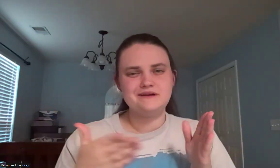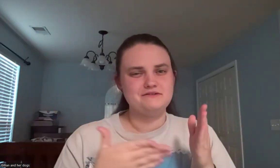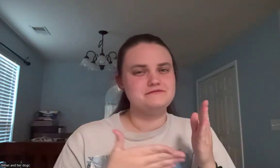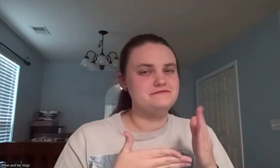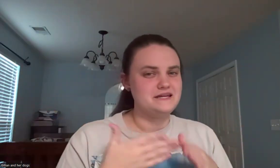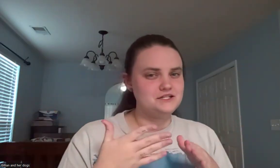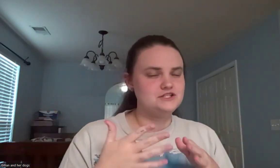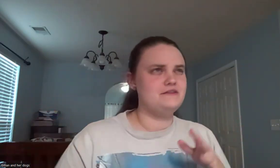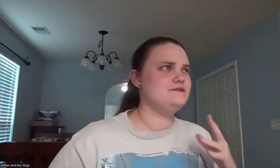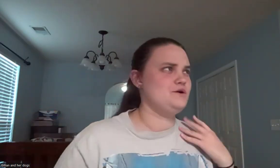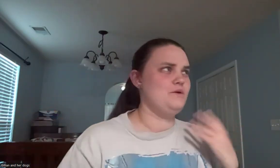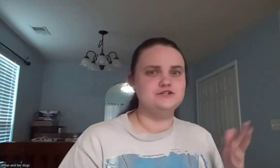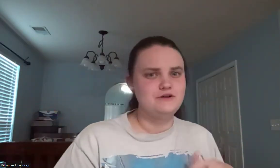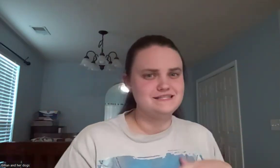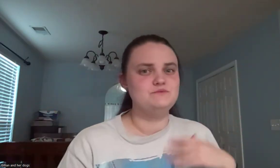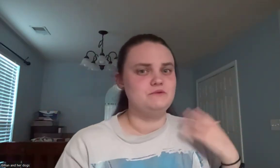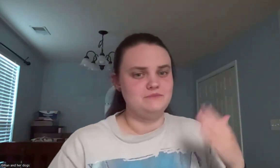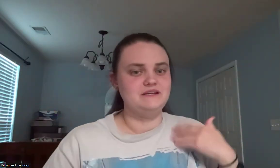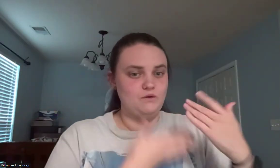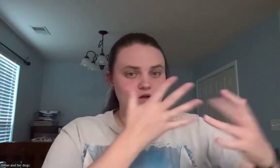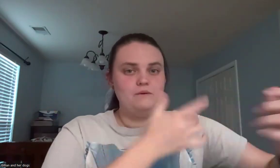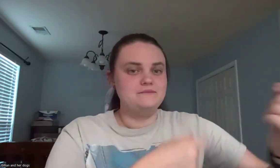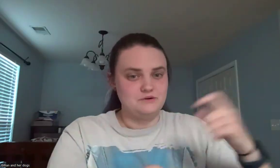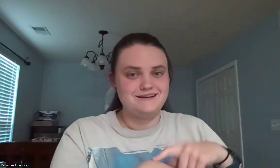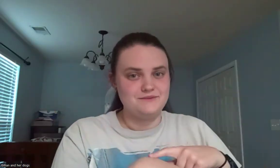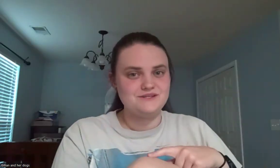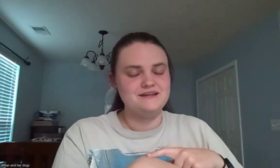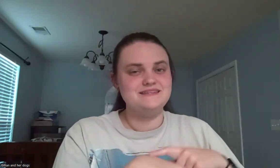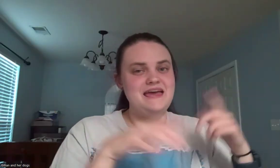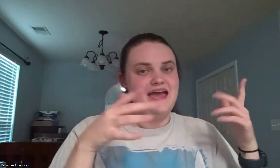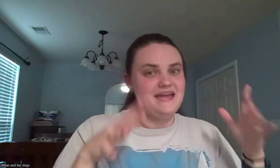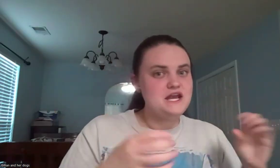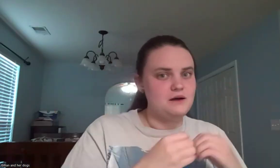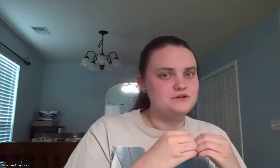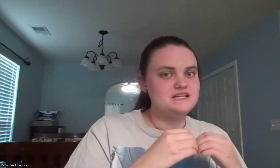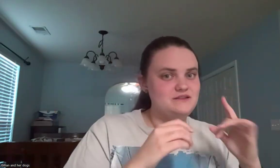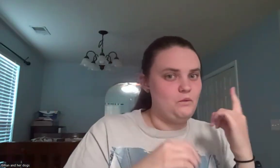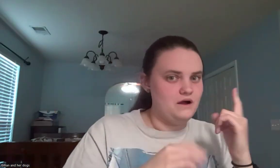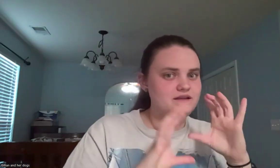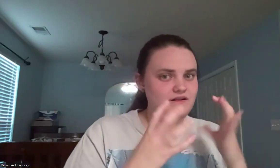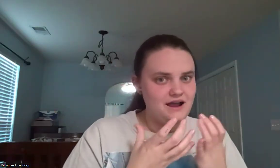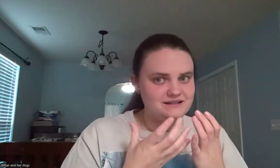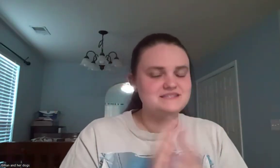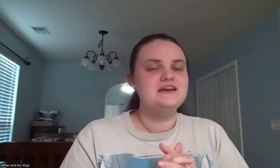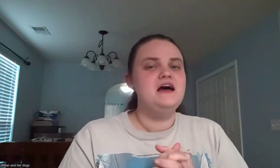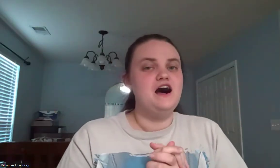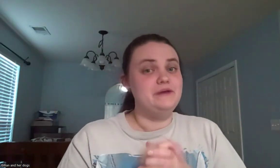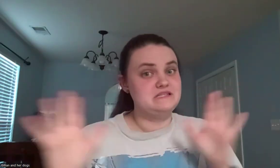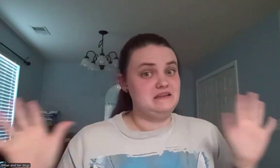ever finish. I think there's like one or two classes we were able to go all the way up to our time signs and numbers in the one class. And it was a